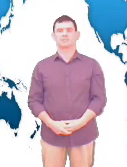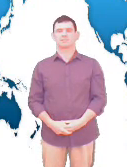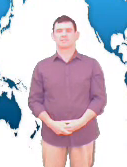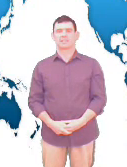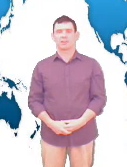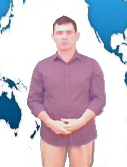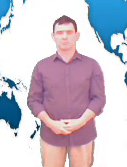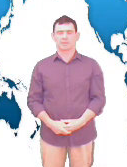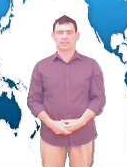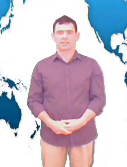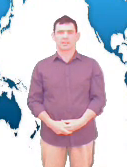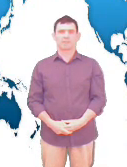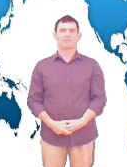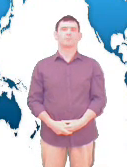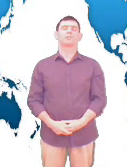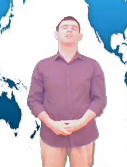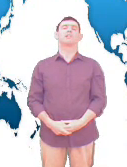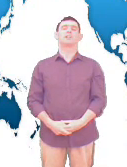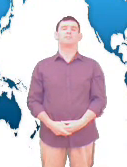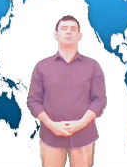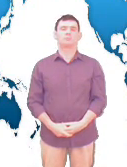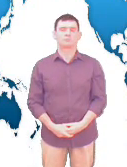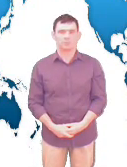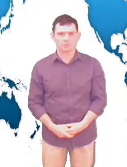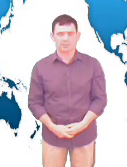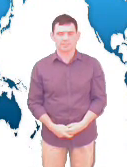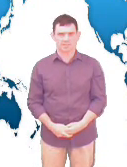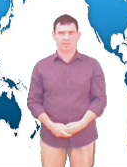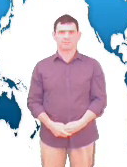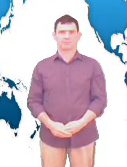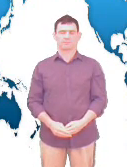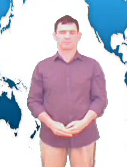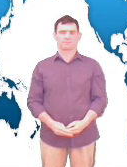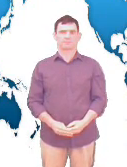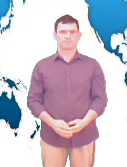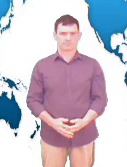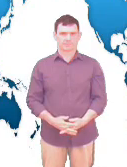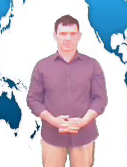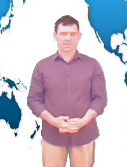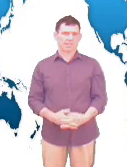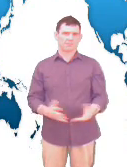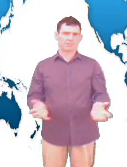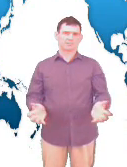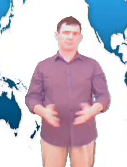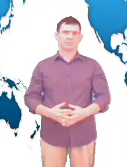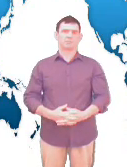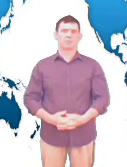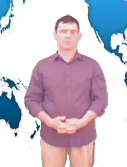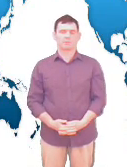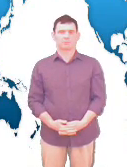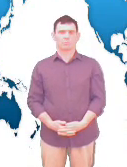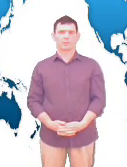beliefs that hold you back from the life you truly deserve. And if you'd like to find out more about what